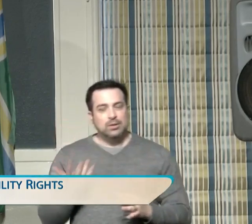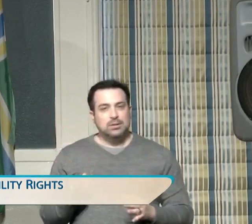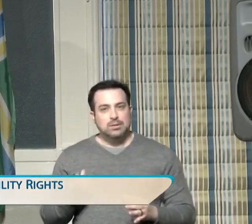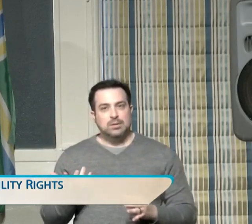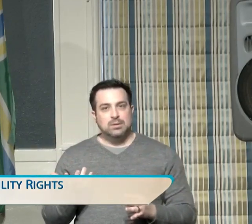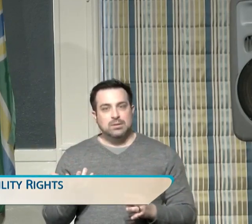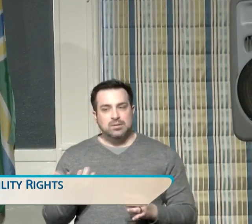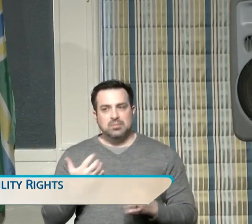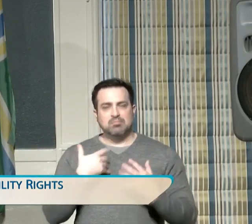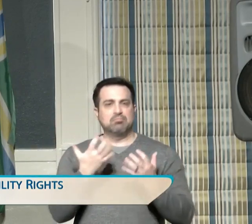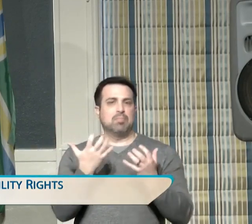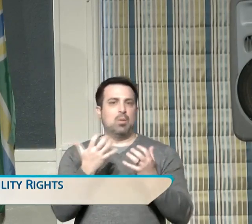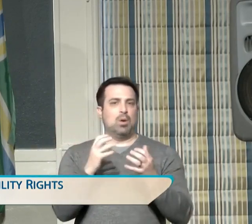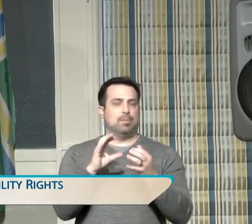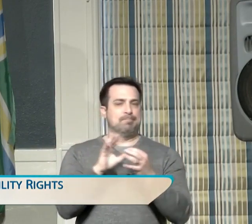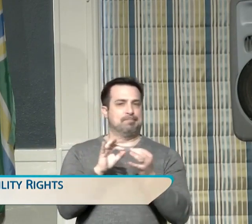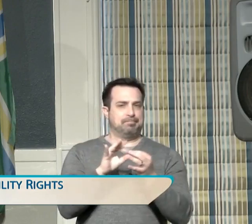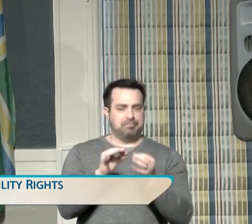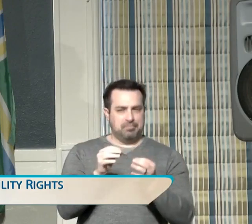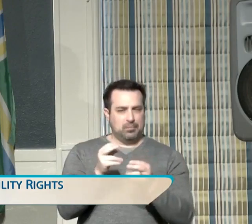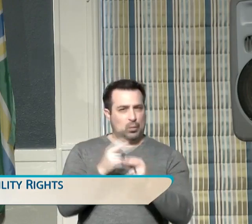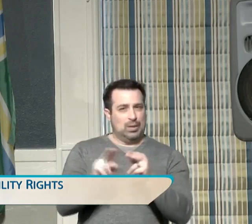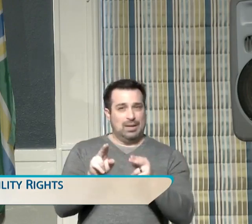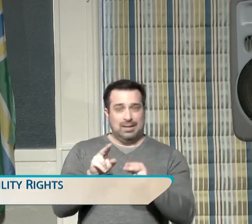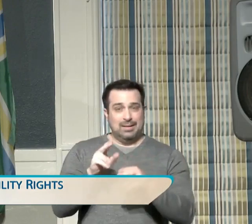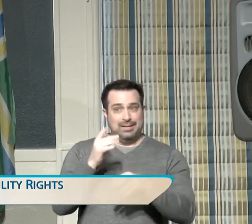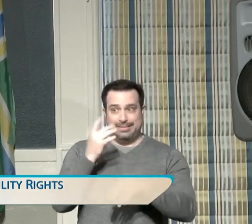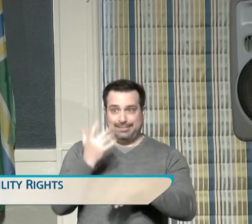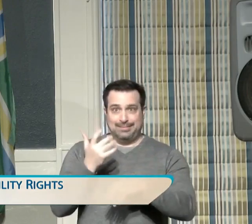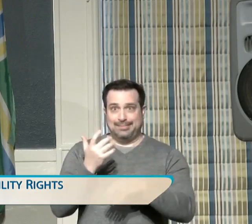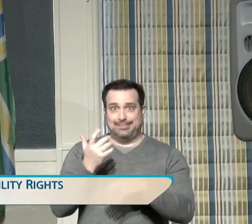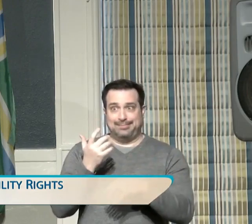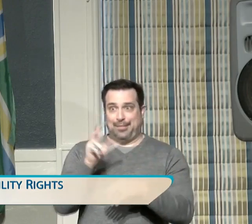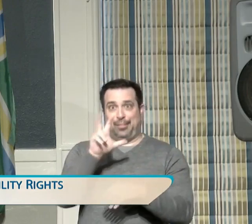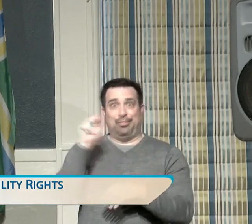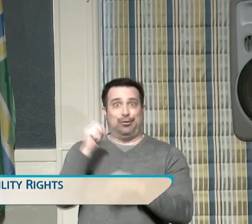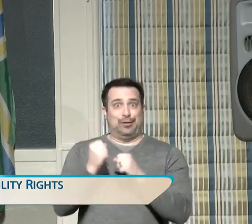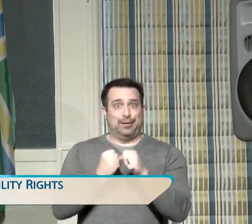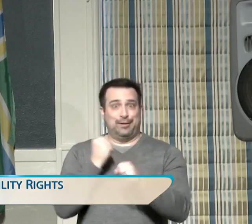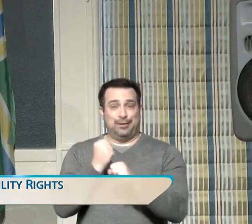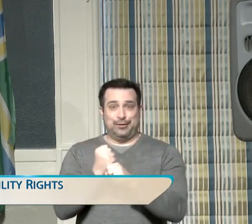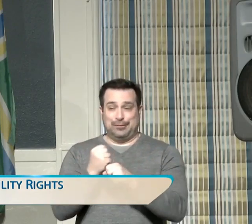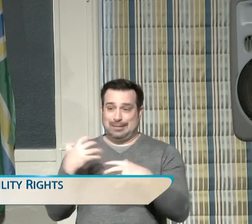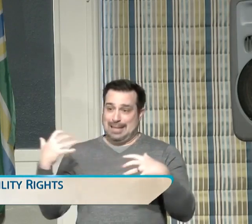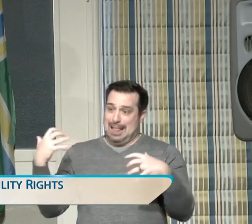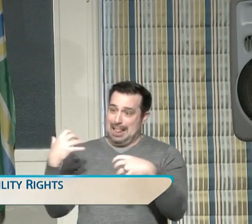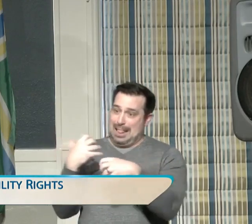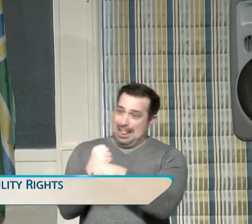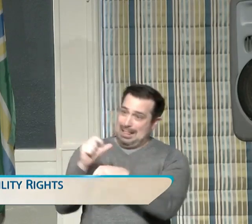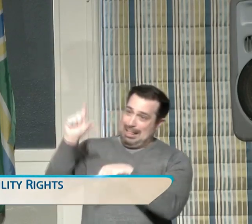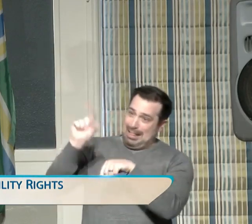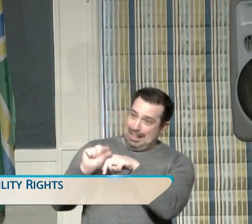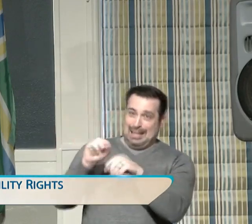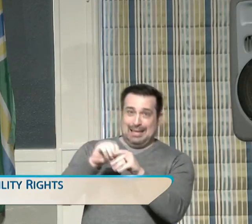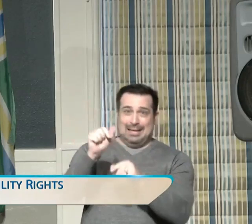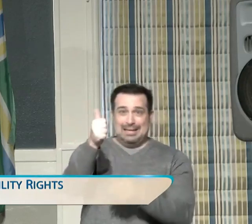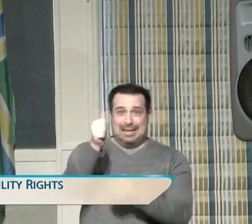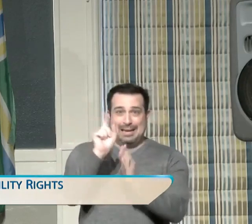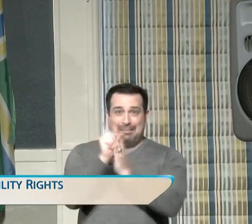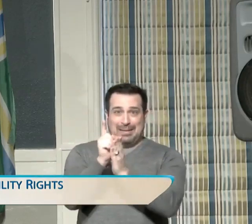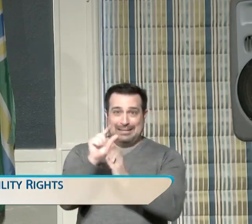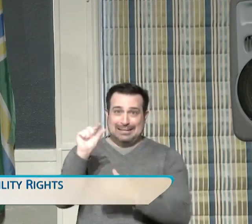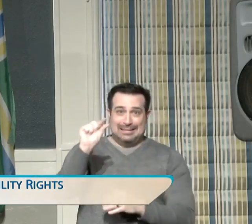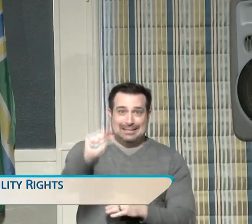I want to talk to you a little bit really quickly, because I'm taking 30 years and condensing it down now into 10 minutes.